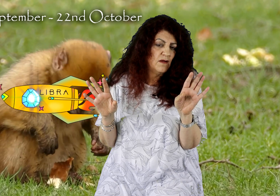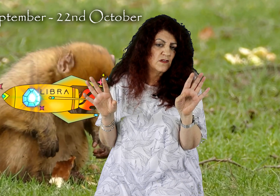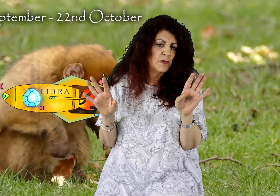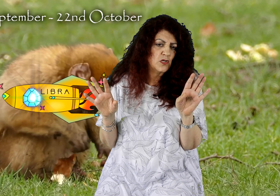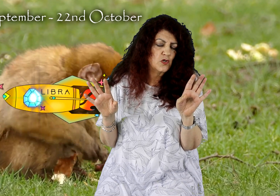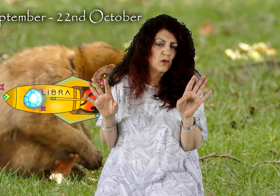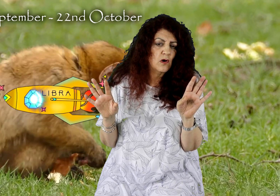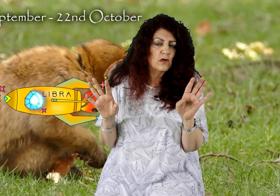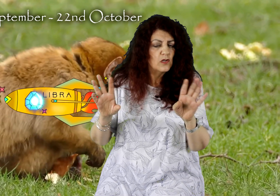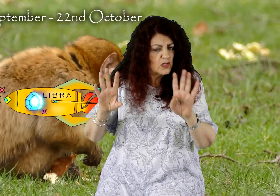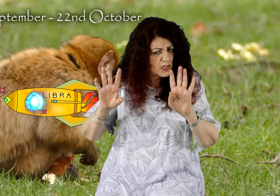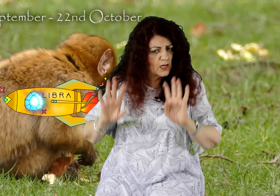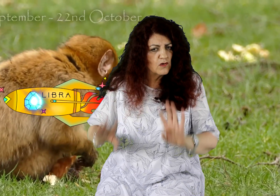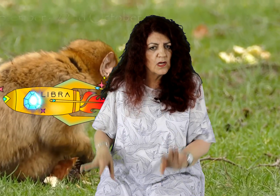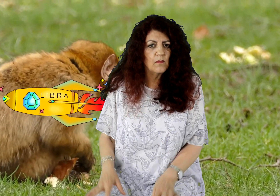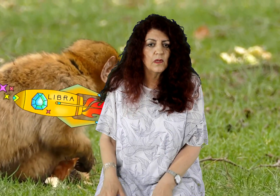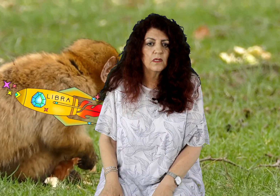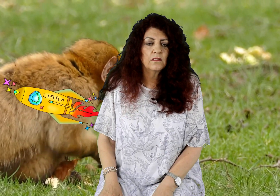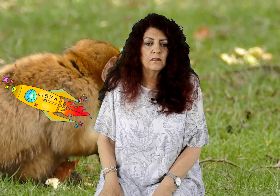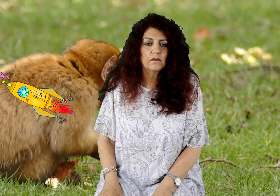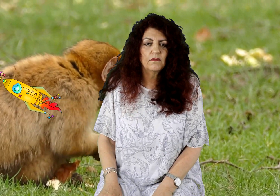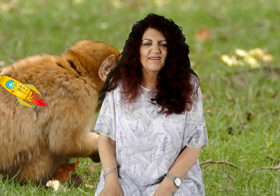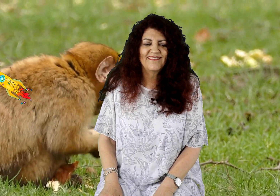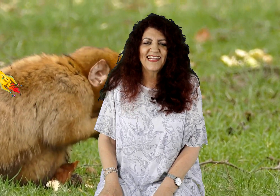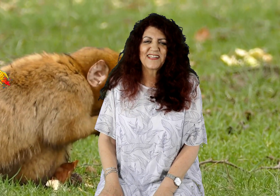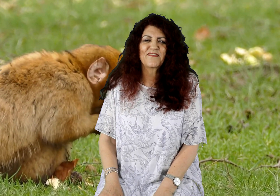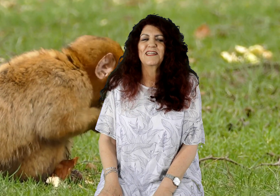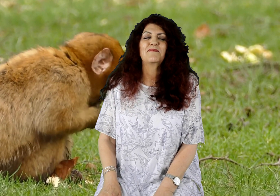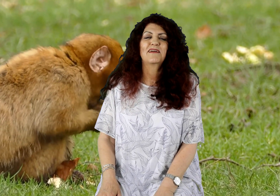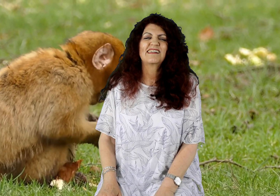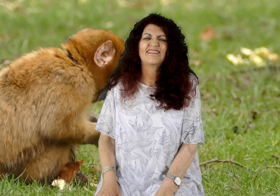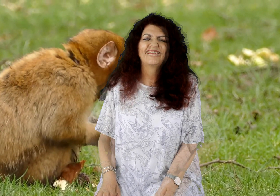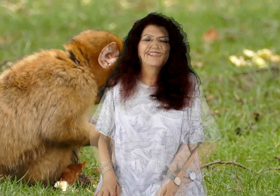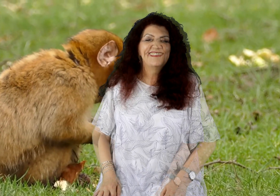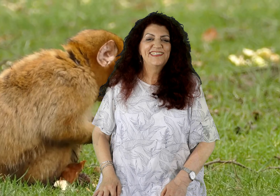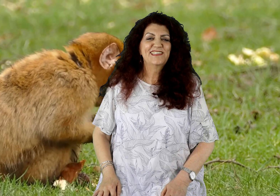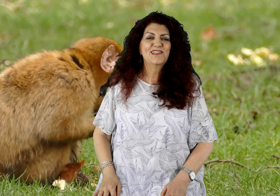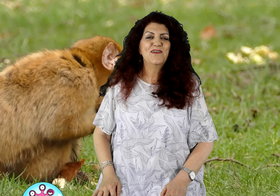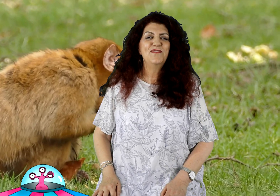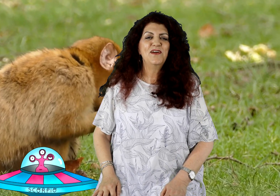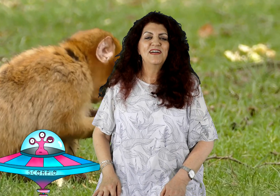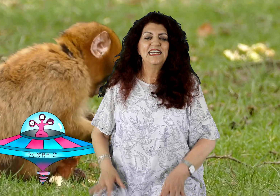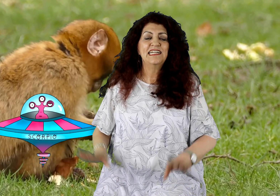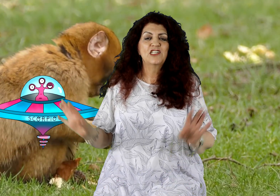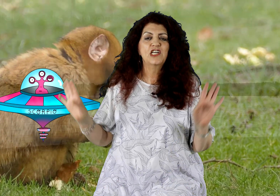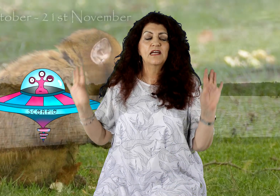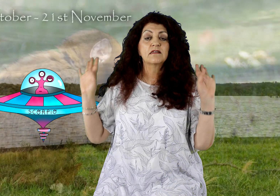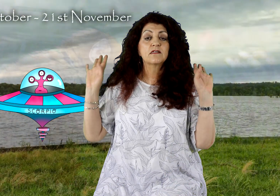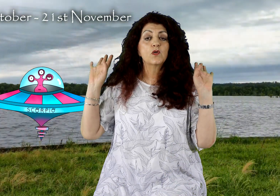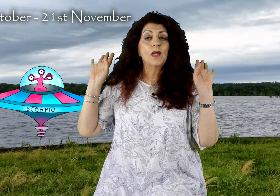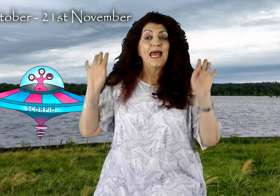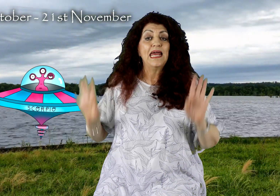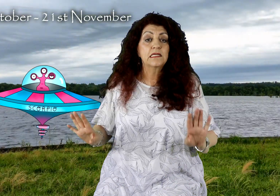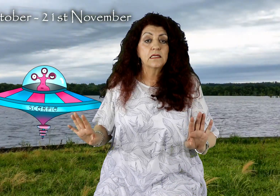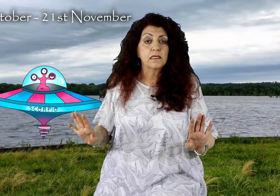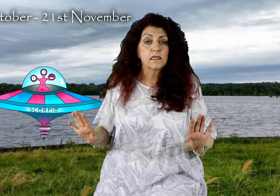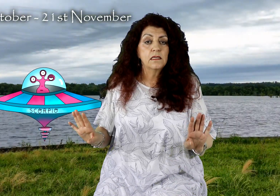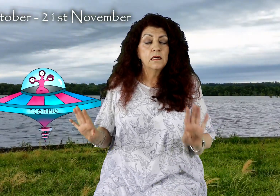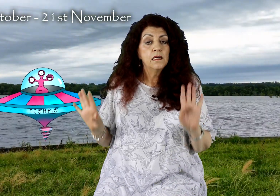is much too hard. Just take your time with this. That's it for Libra. Scorpio, my little chicken, this is all excellent.